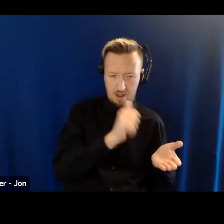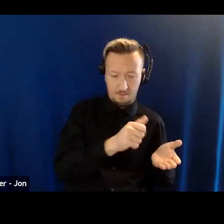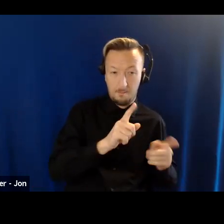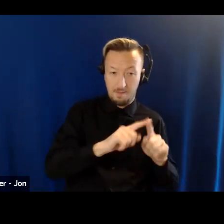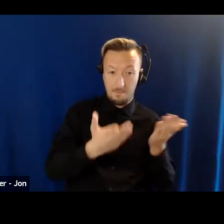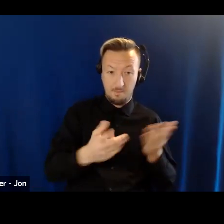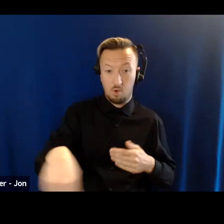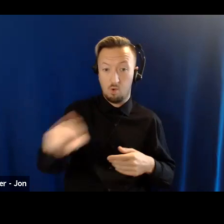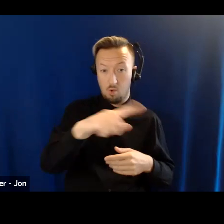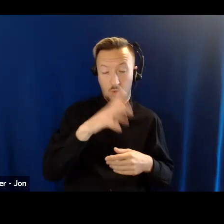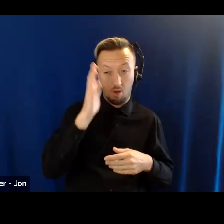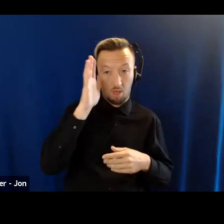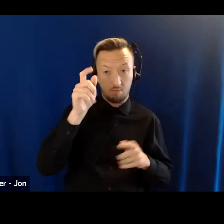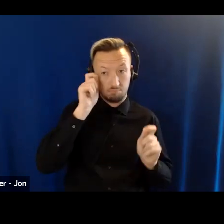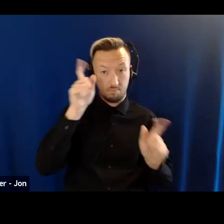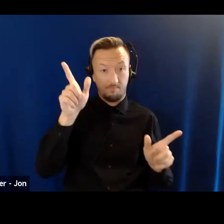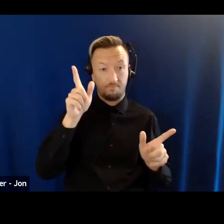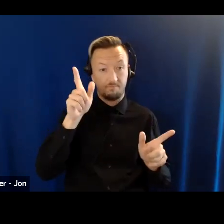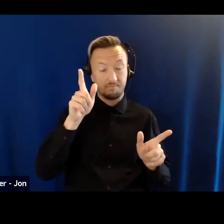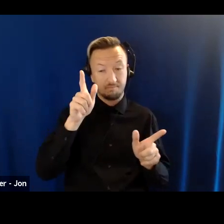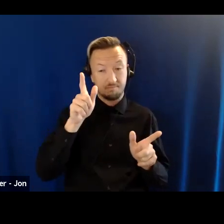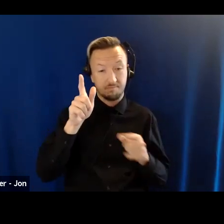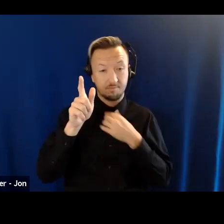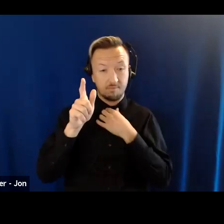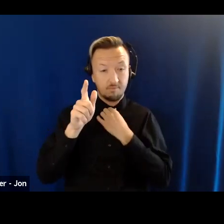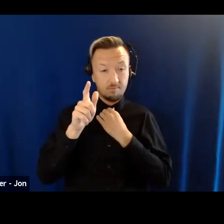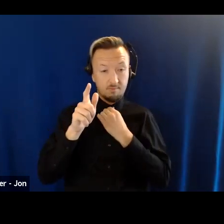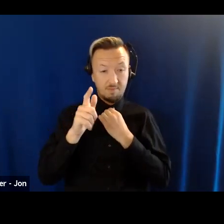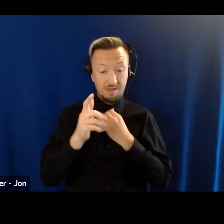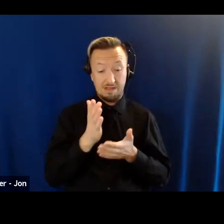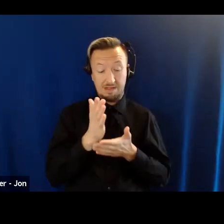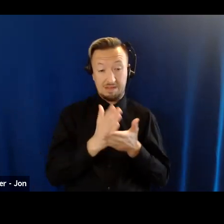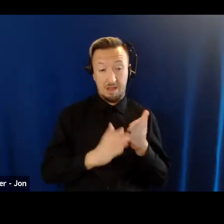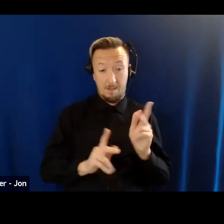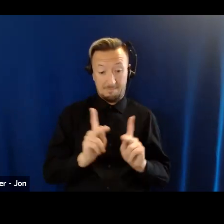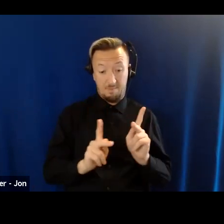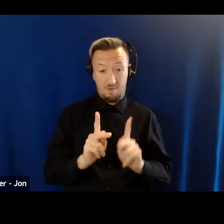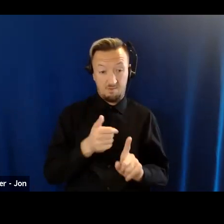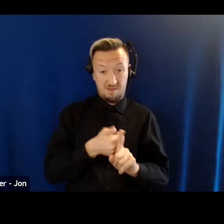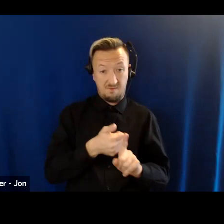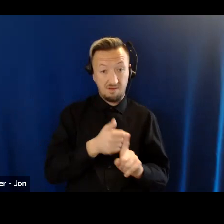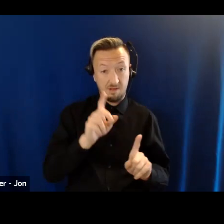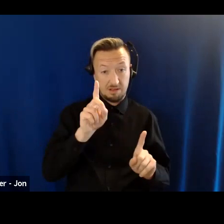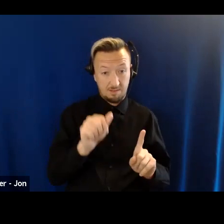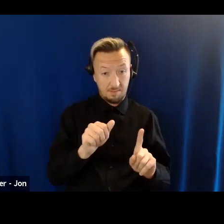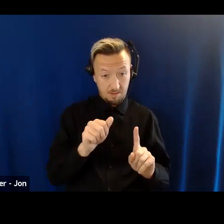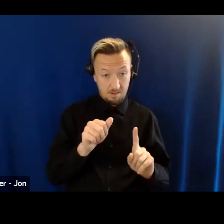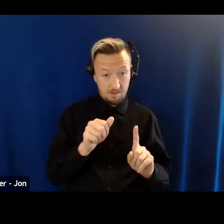that based on these waivers, people with disabilities can be